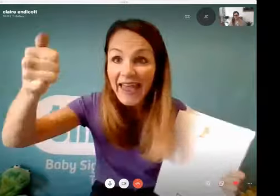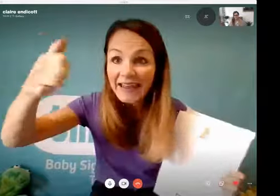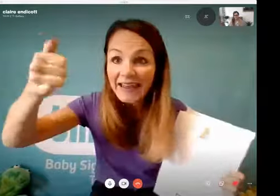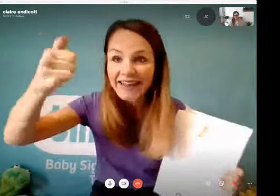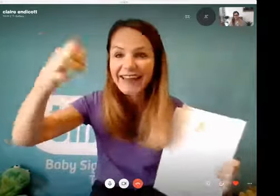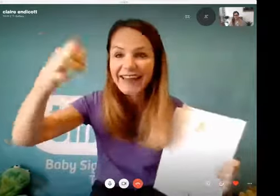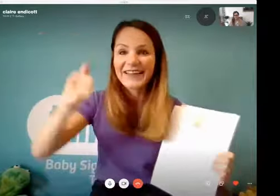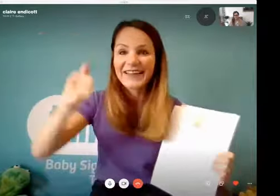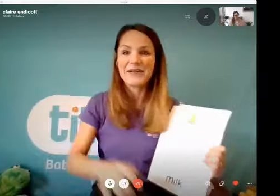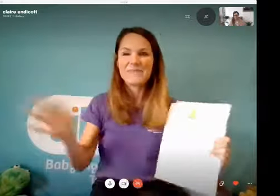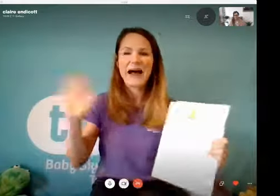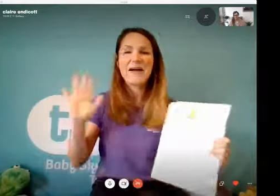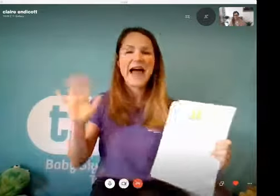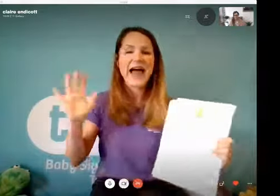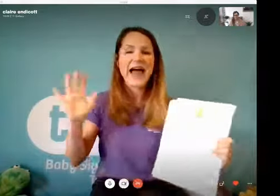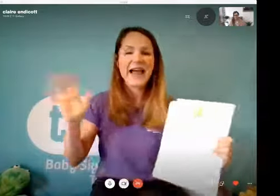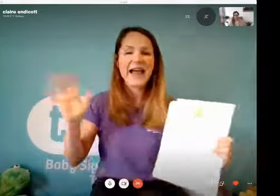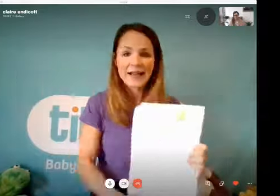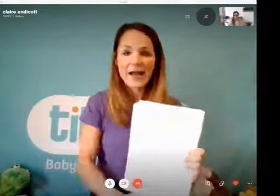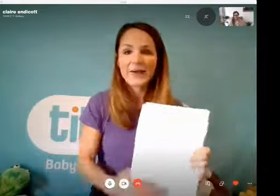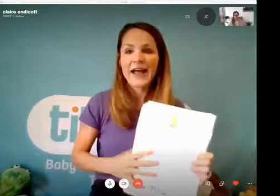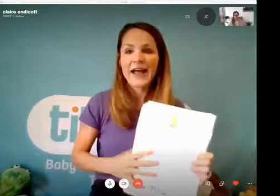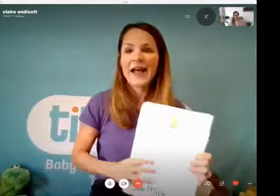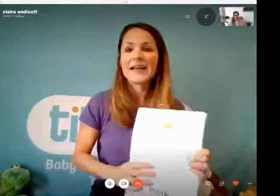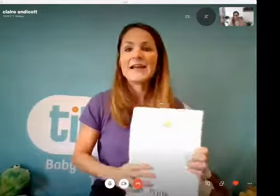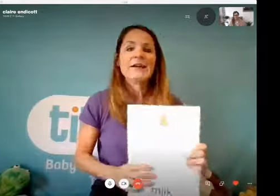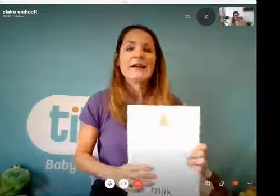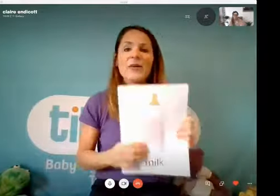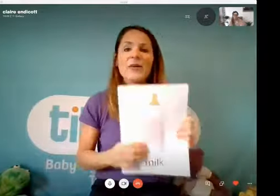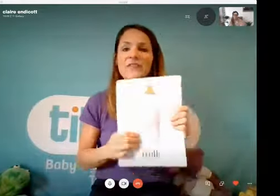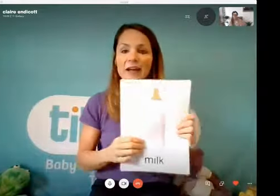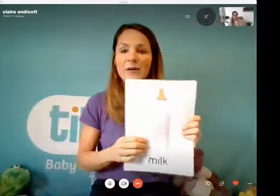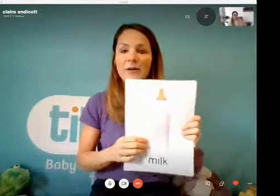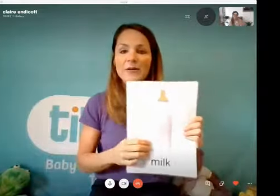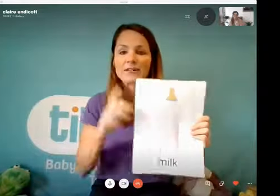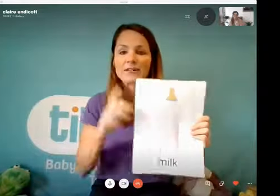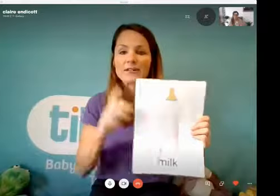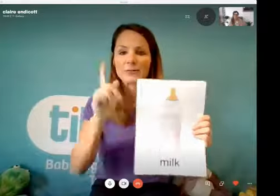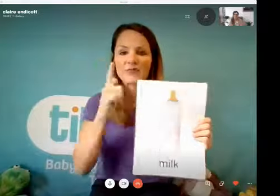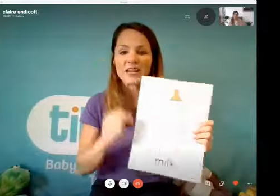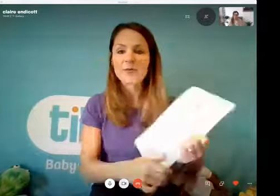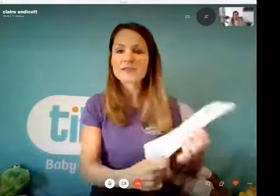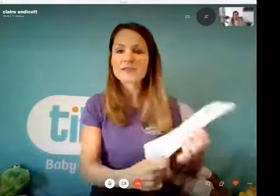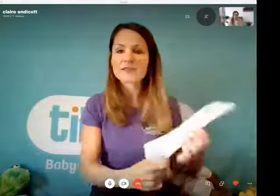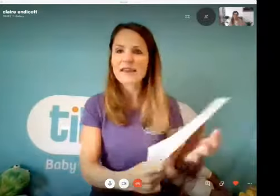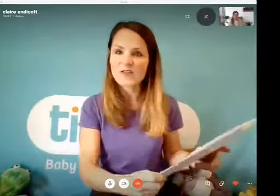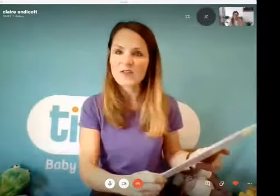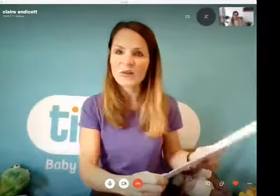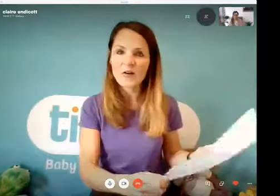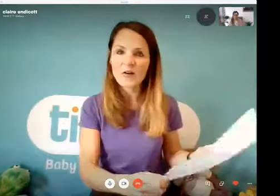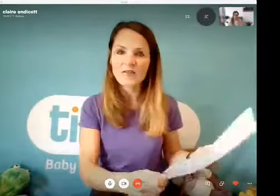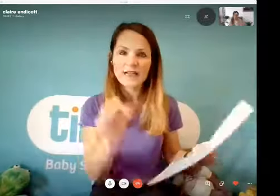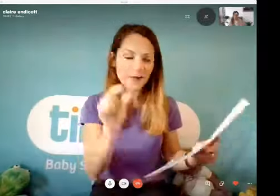They'll be like, mommy. Okay, so have a go at that one. That's one of your key ones. I think most of you have got really little babies, haven't